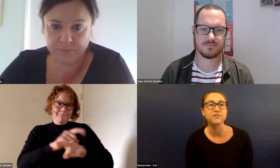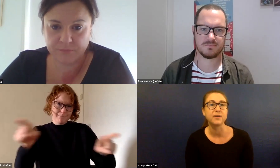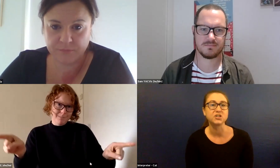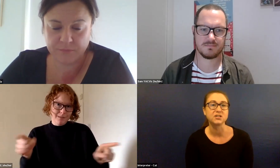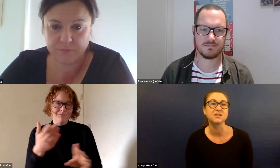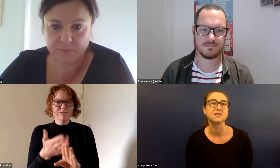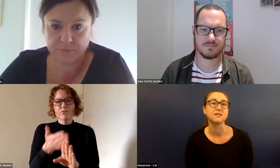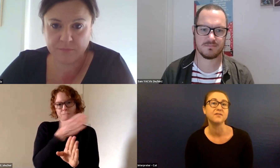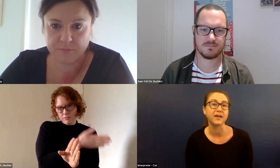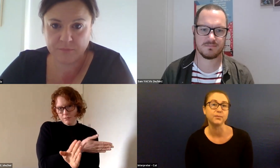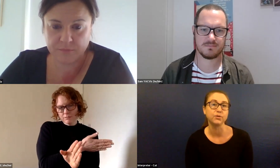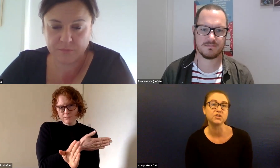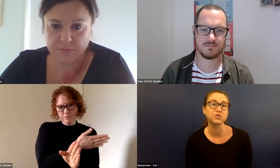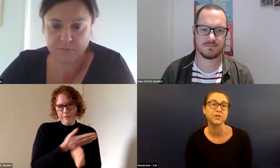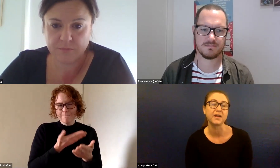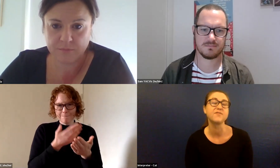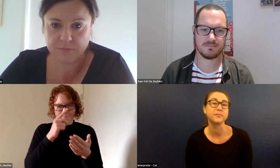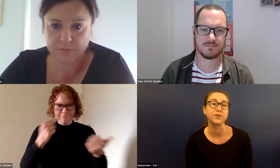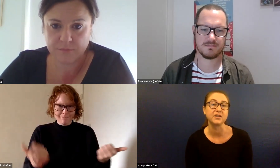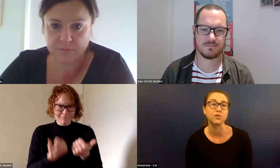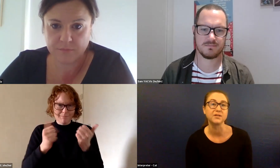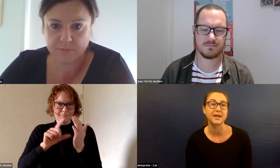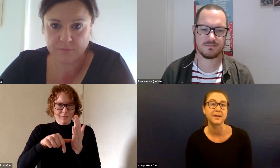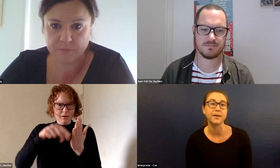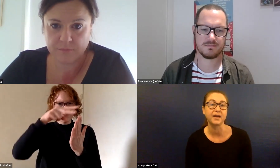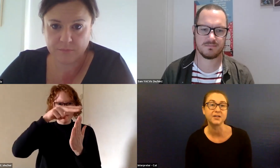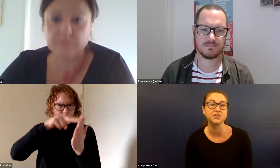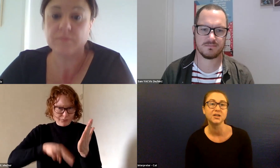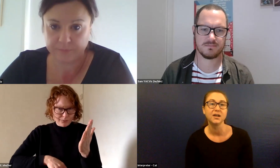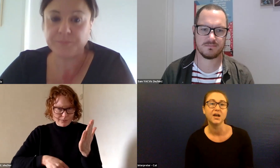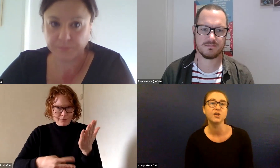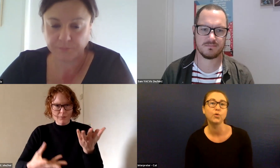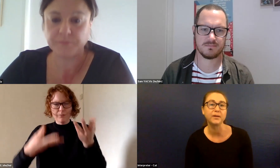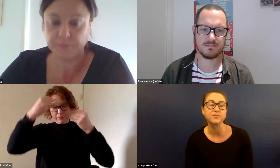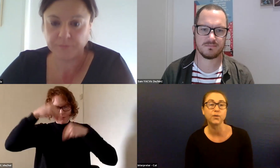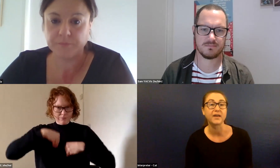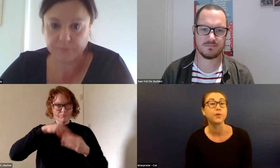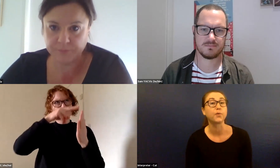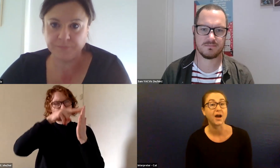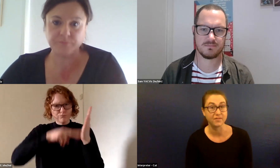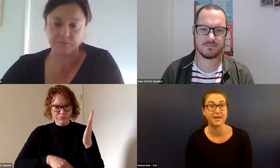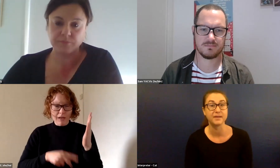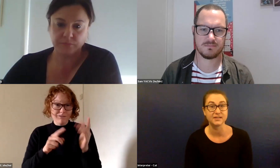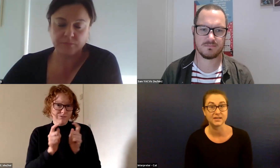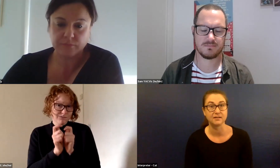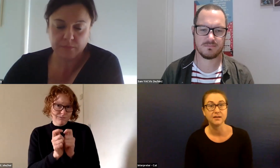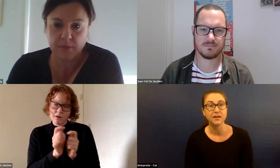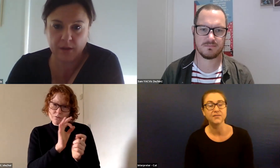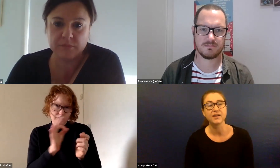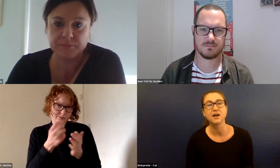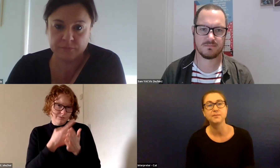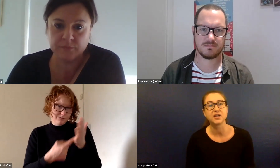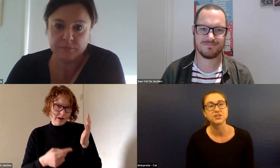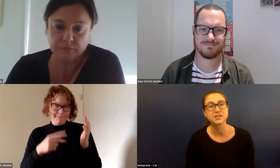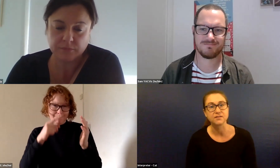that information is available, ensuring that everybody is on the same page and equipped when they arrive at that meeting. They've